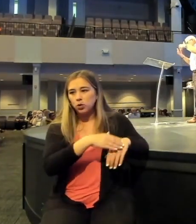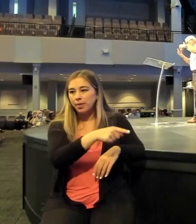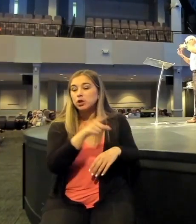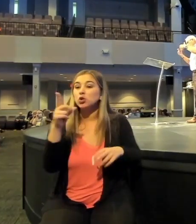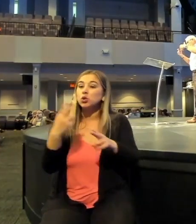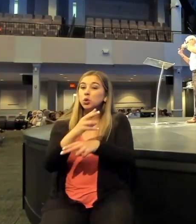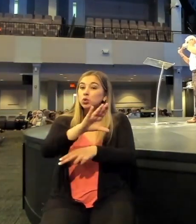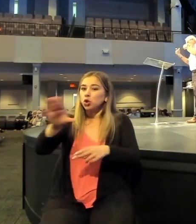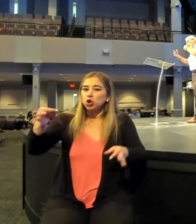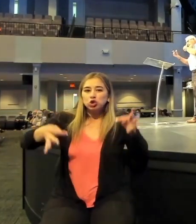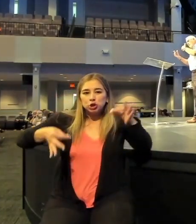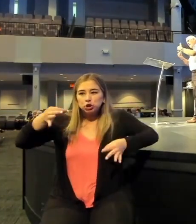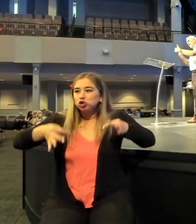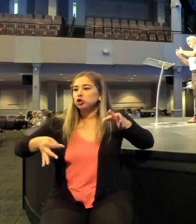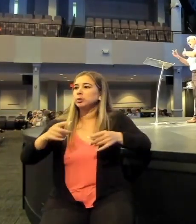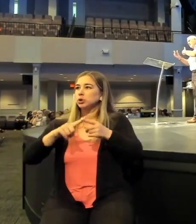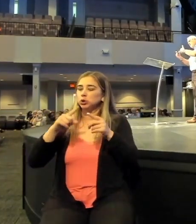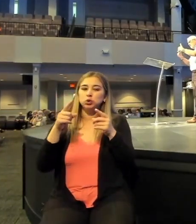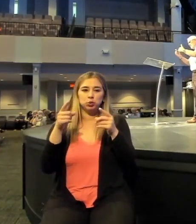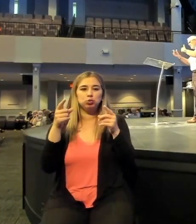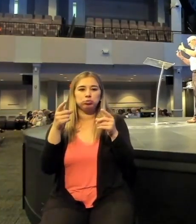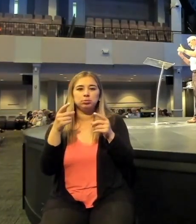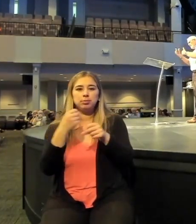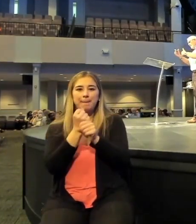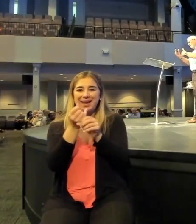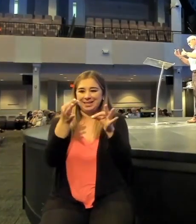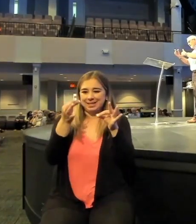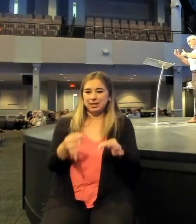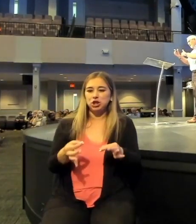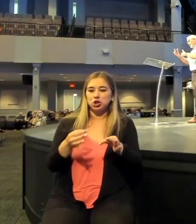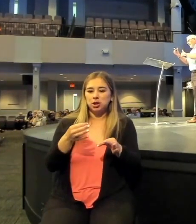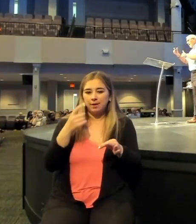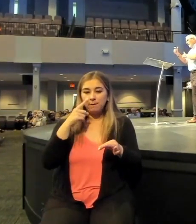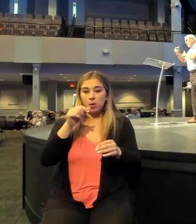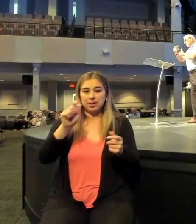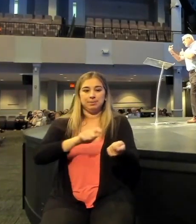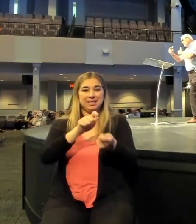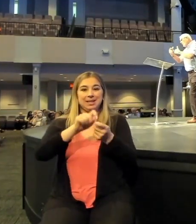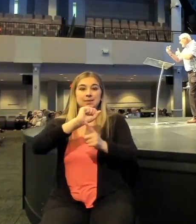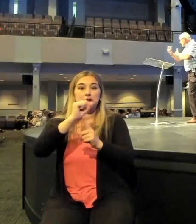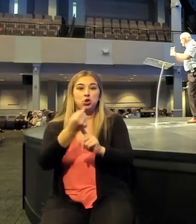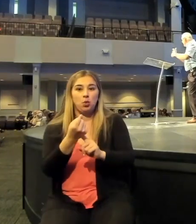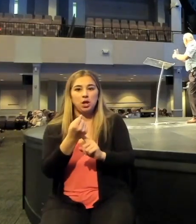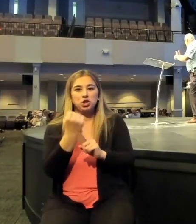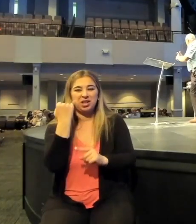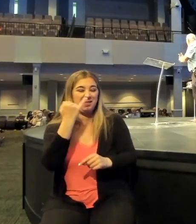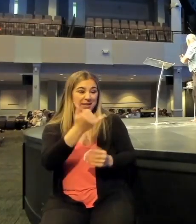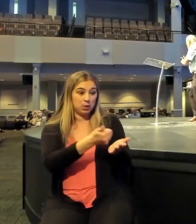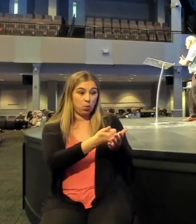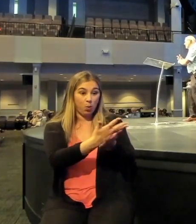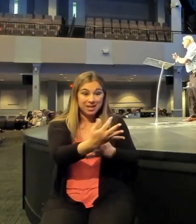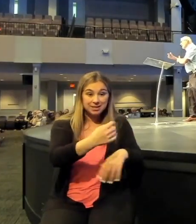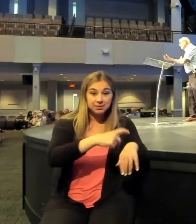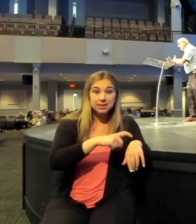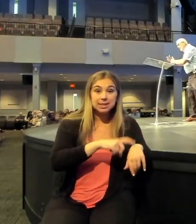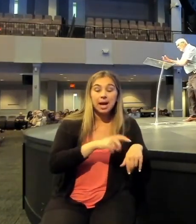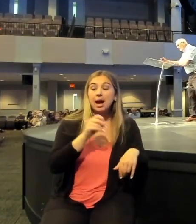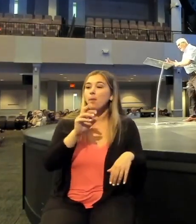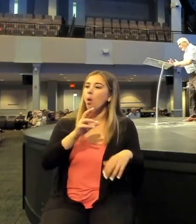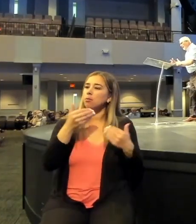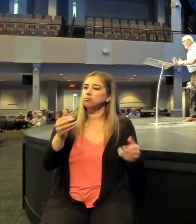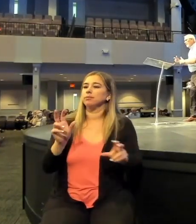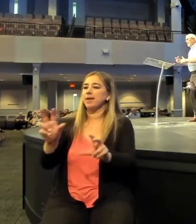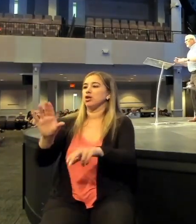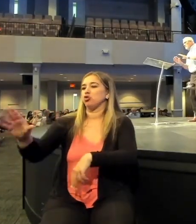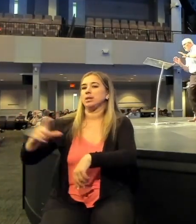your judgment to determine, to recognize situations that are a potential waste of time or a potential